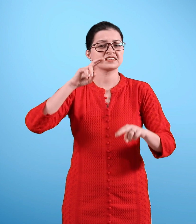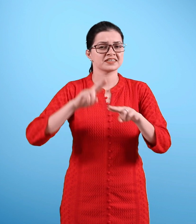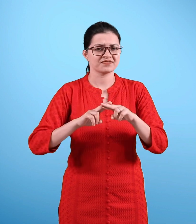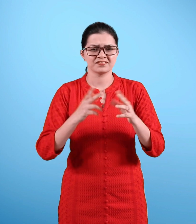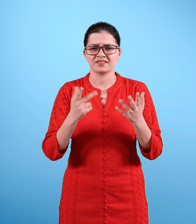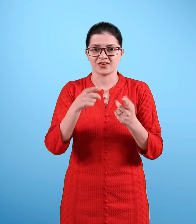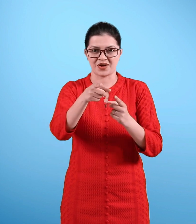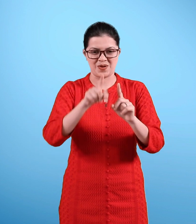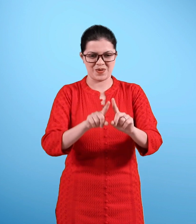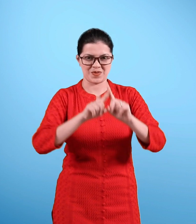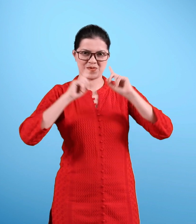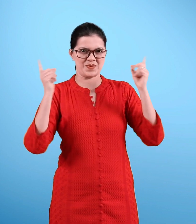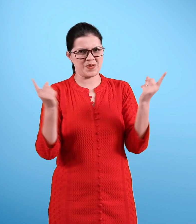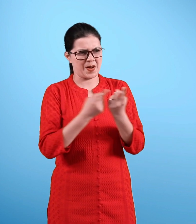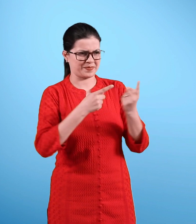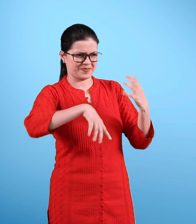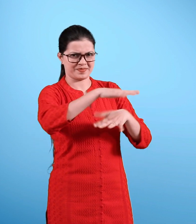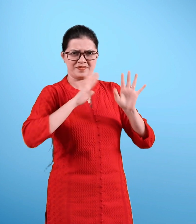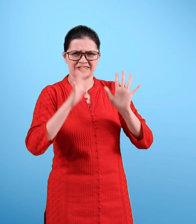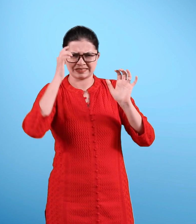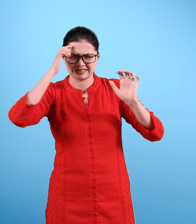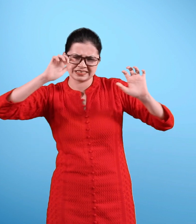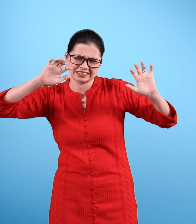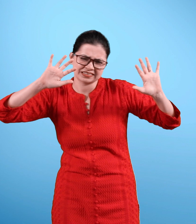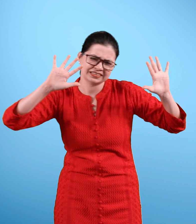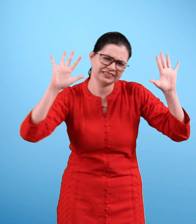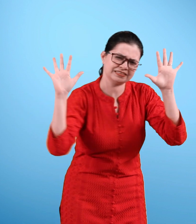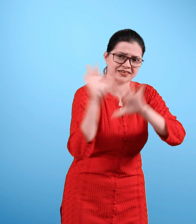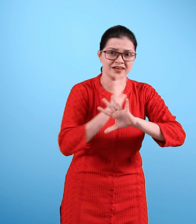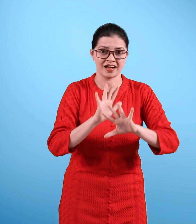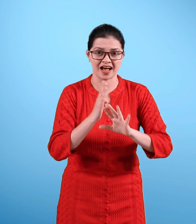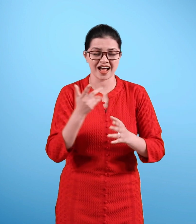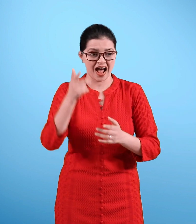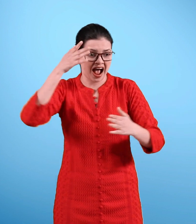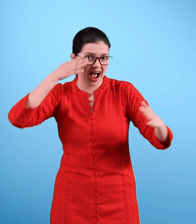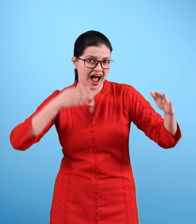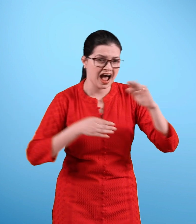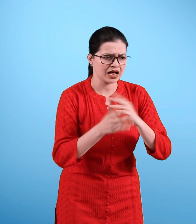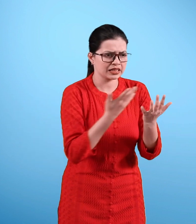Suppose you go inside a completely dark room. Are you able to see any objects in the room?